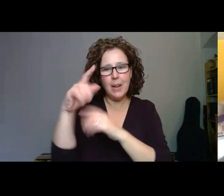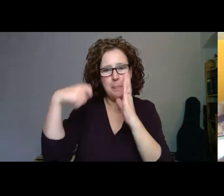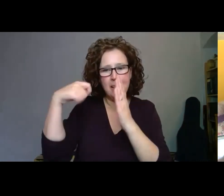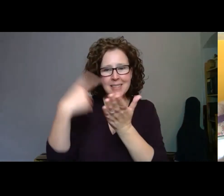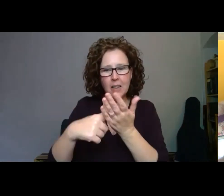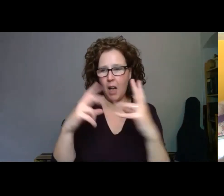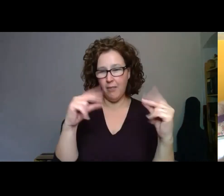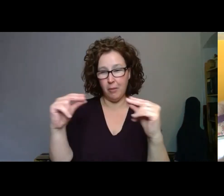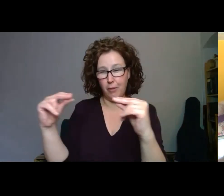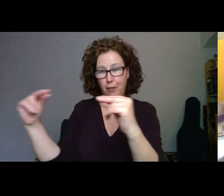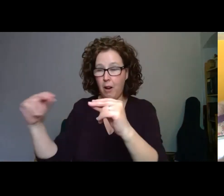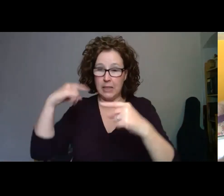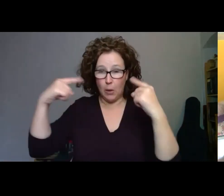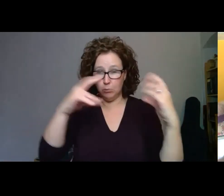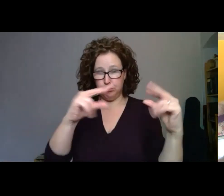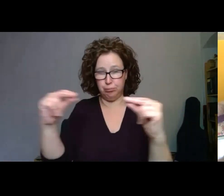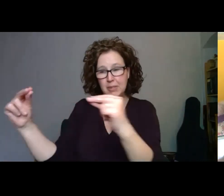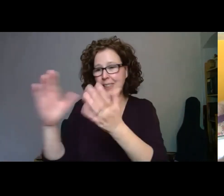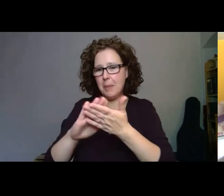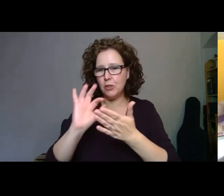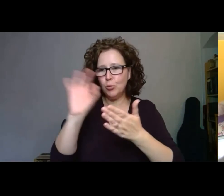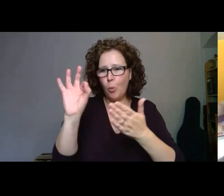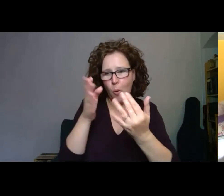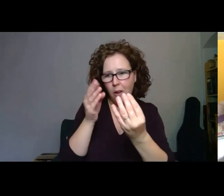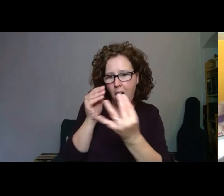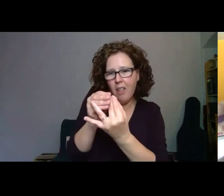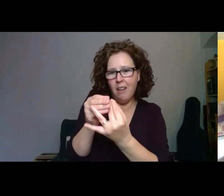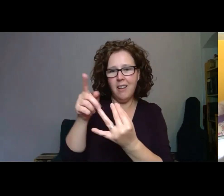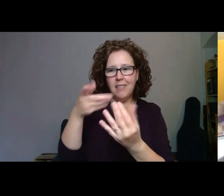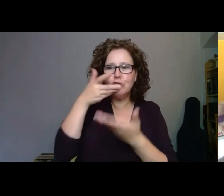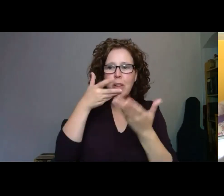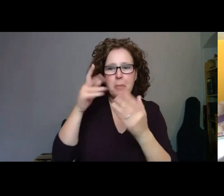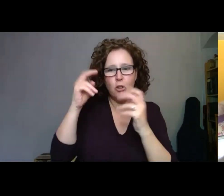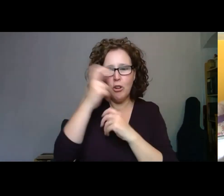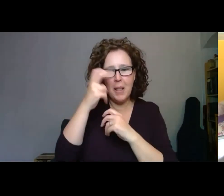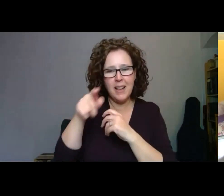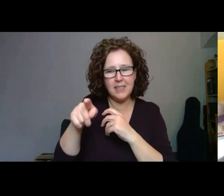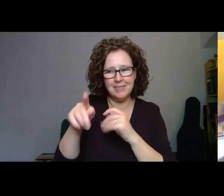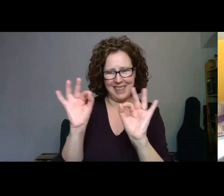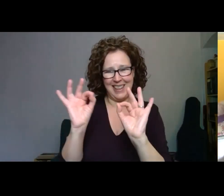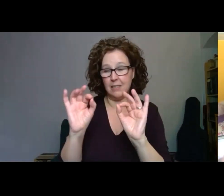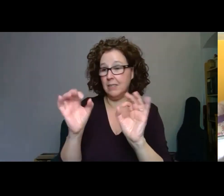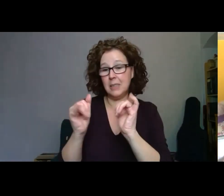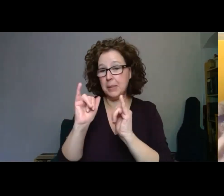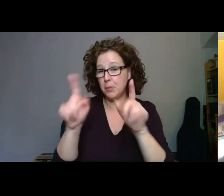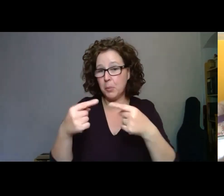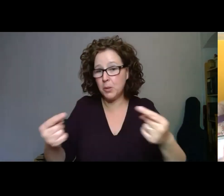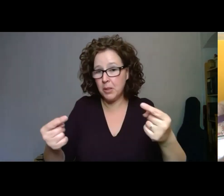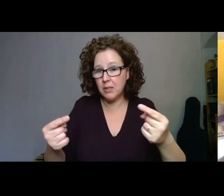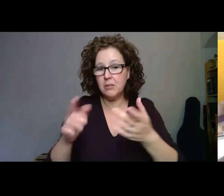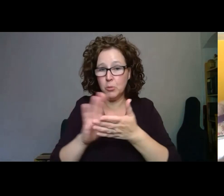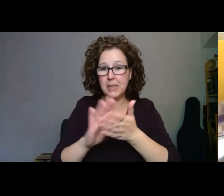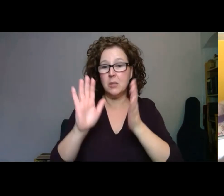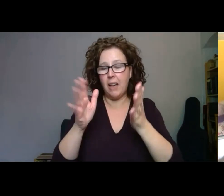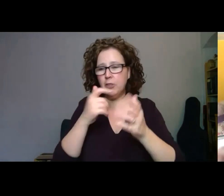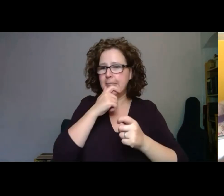words, use the least number of words. Sometimes it's impossible, and we have then to create